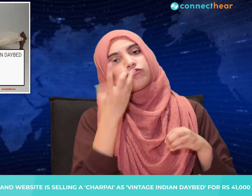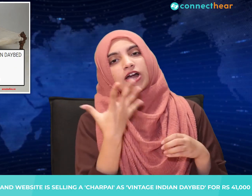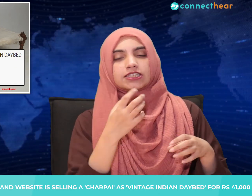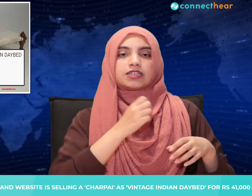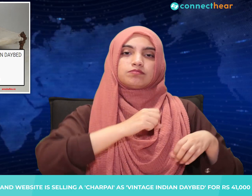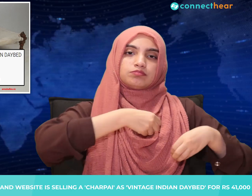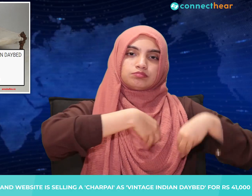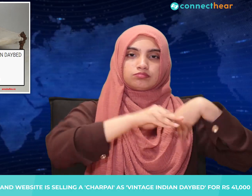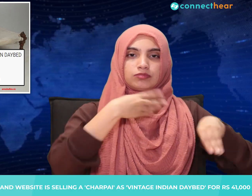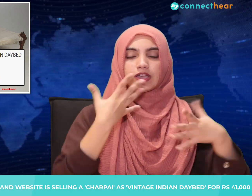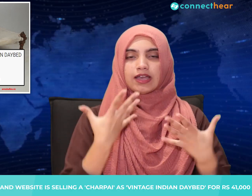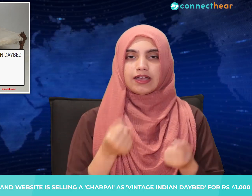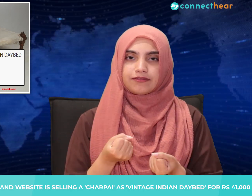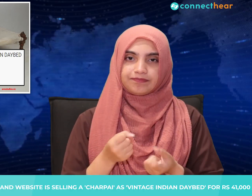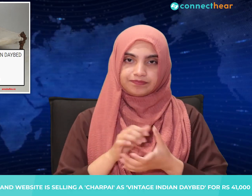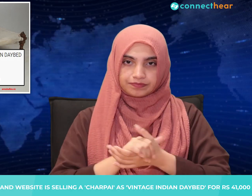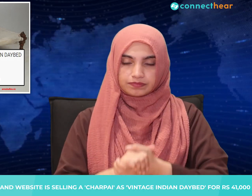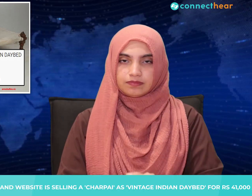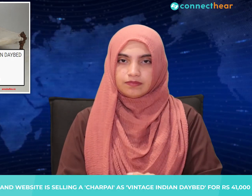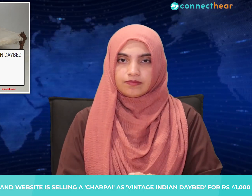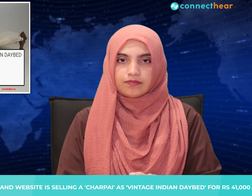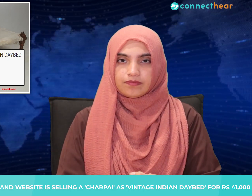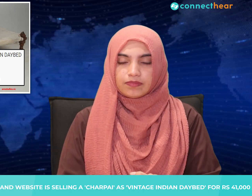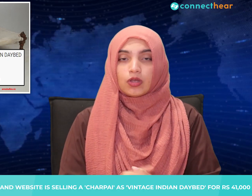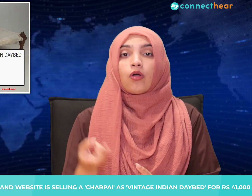arrivals from India in June 2020.